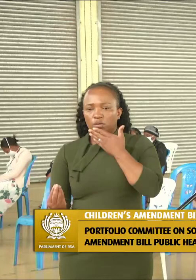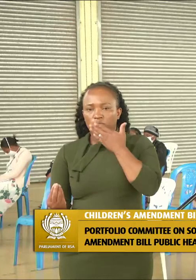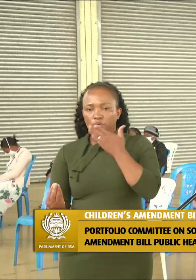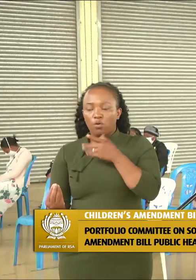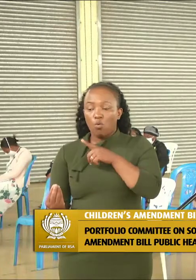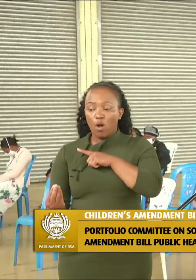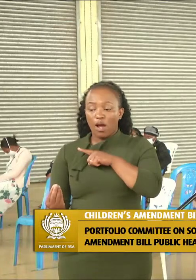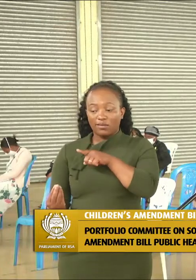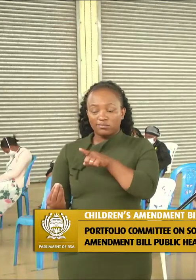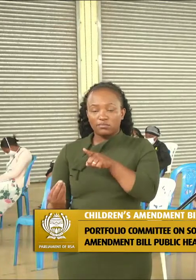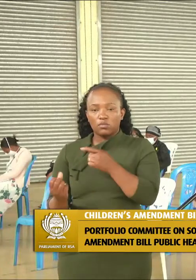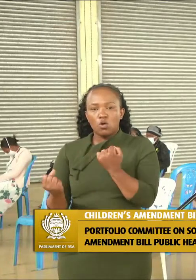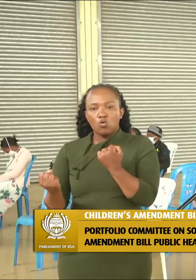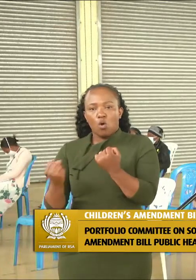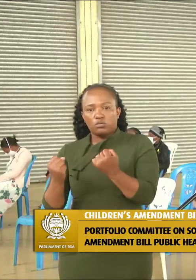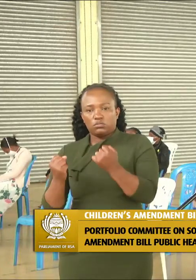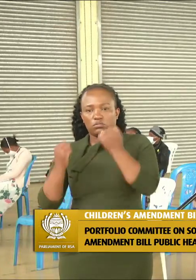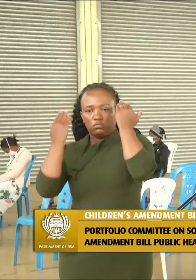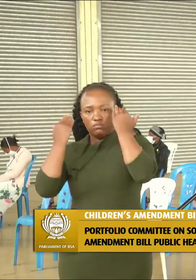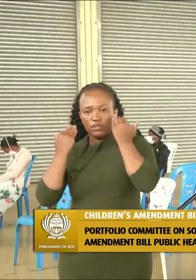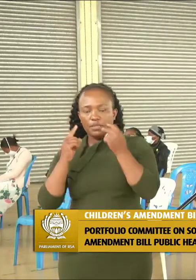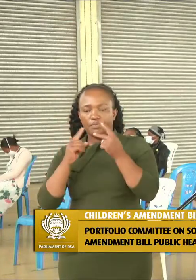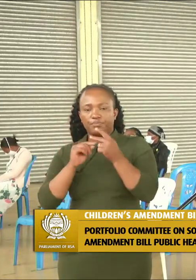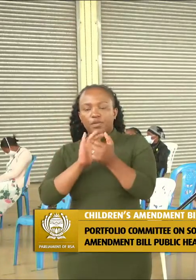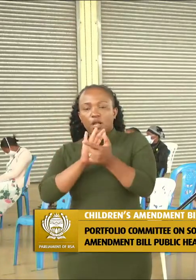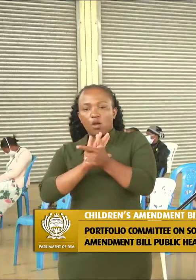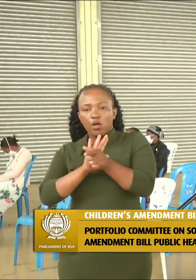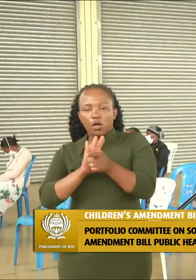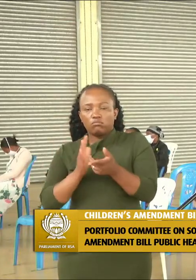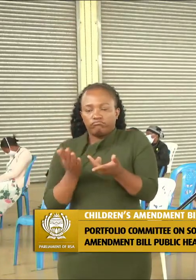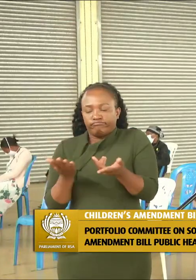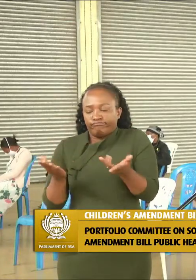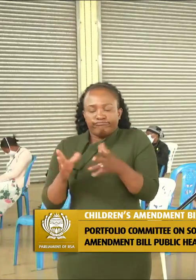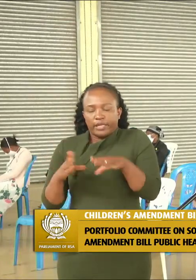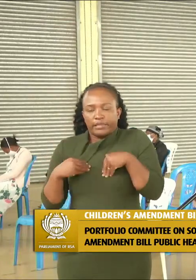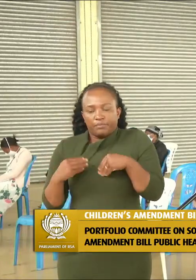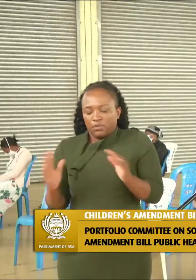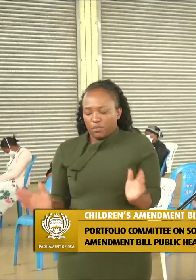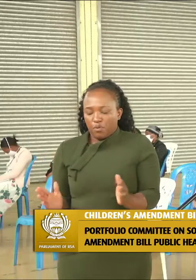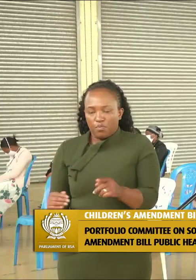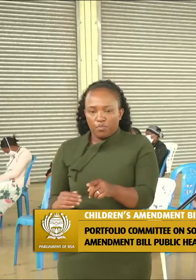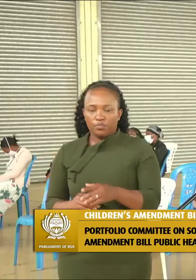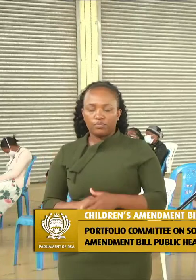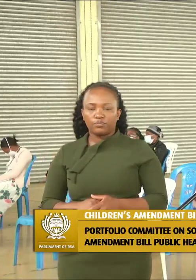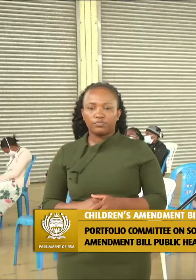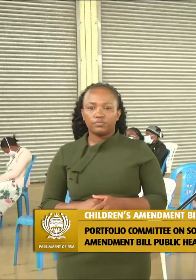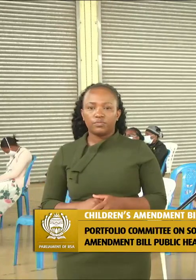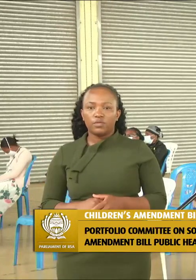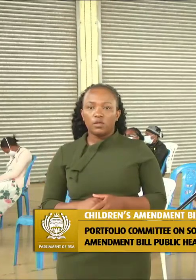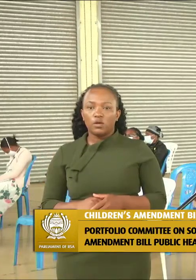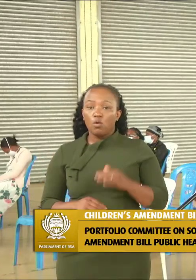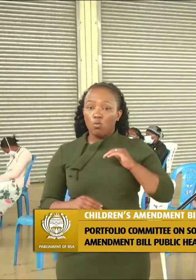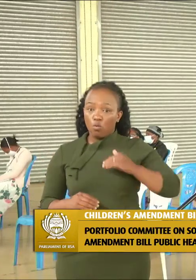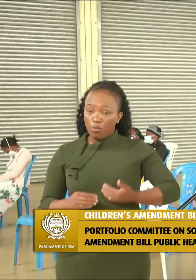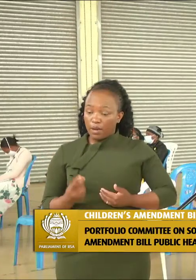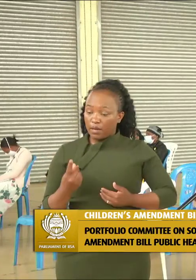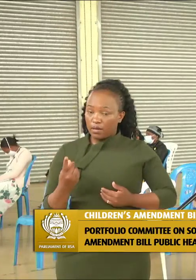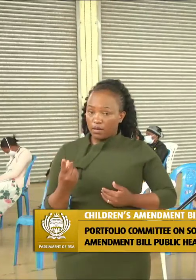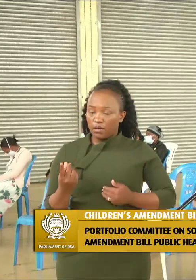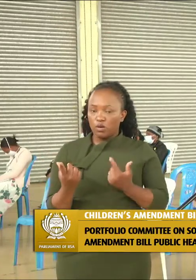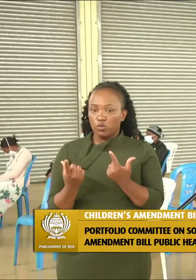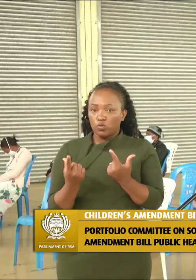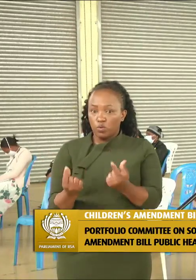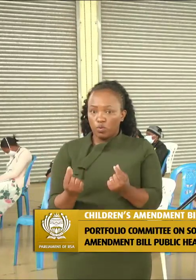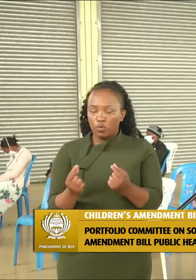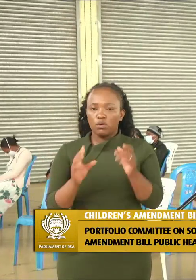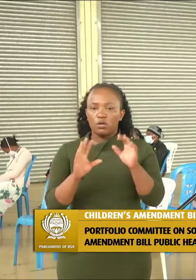mama ubaba sale dengwane. And when she does that, the family advocate commends